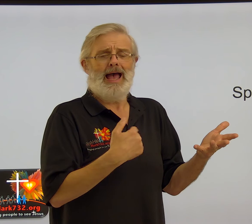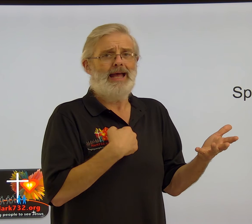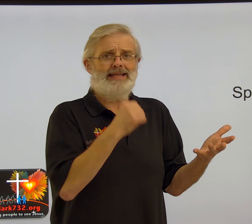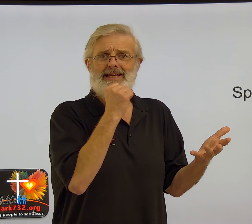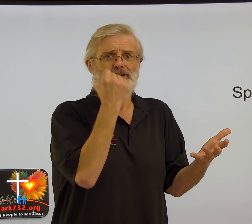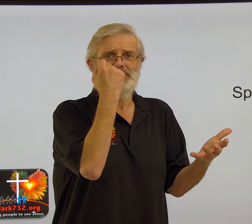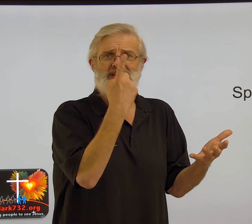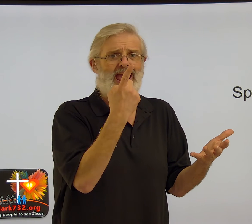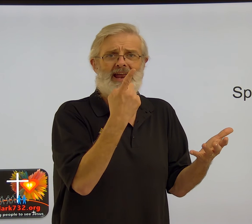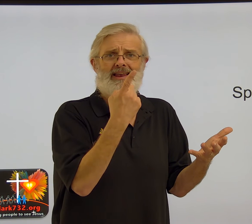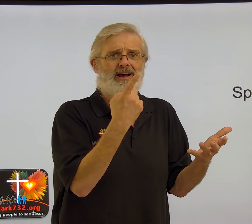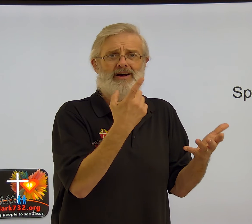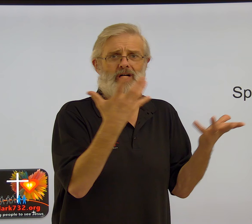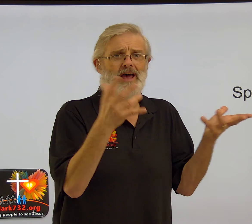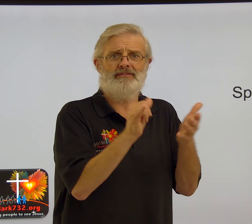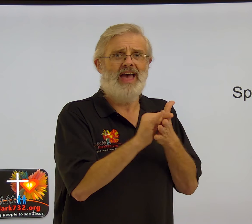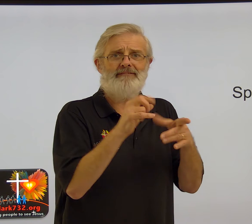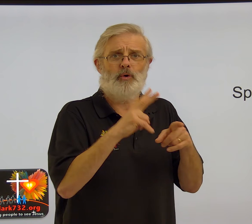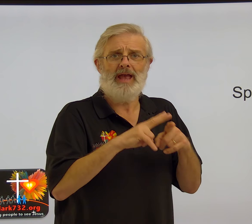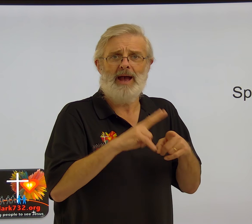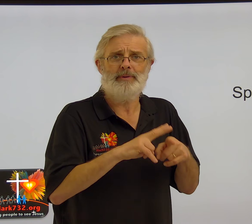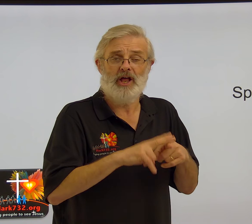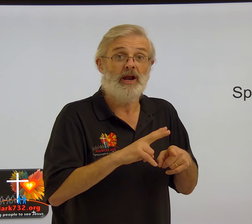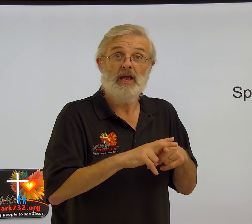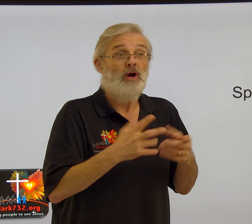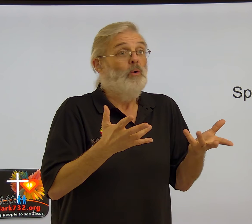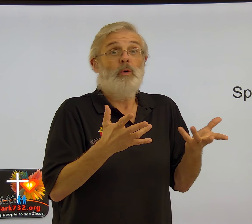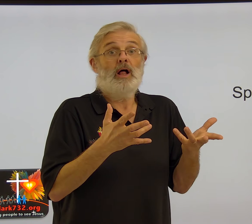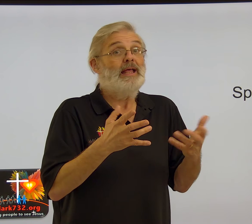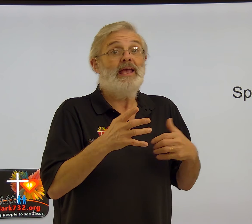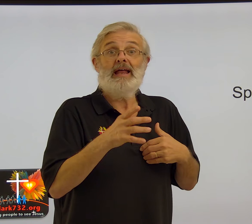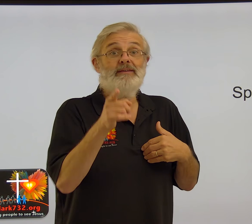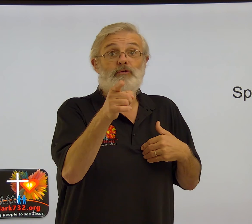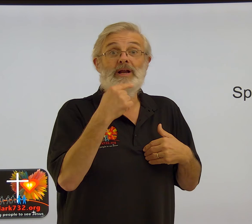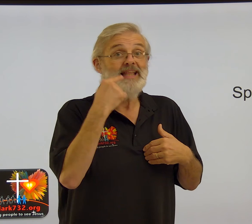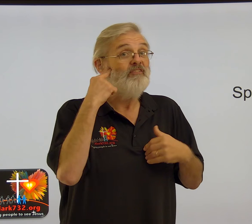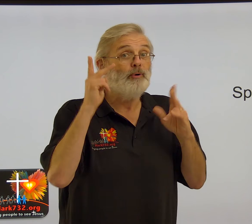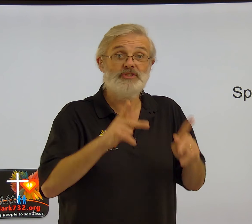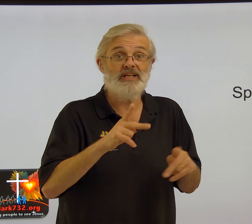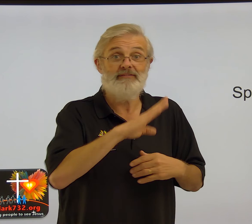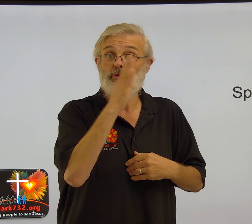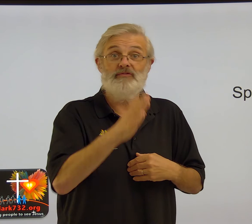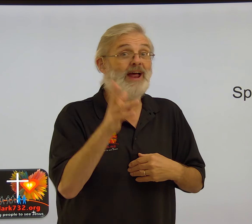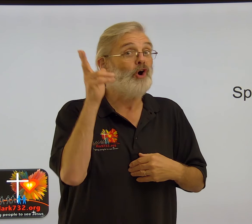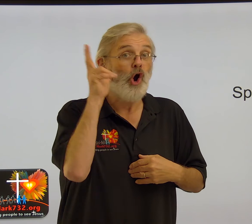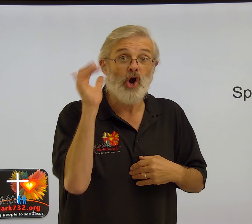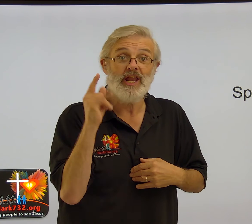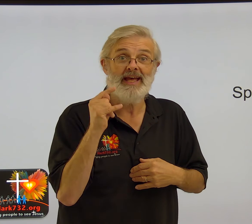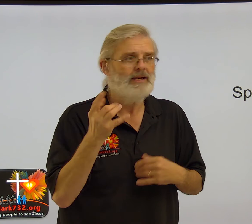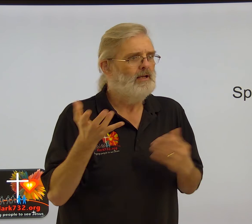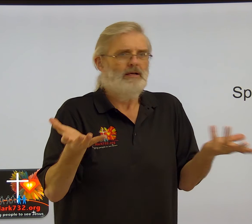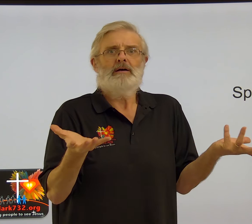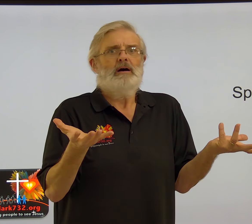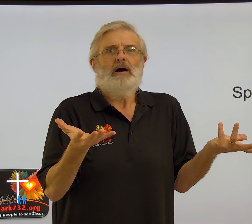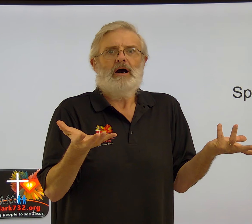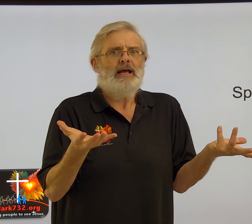didn't understand a lot of that vocabulary. Well, and for a deaf person, if you've never heard it, it